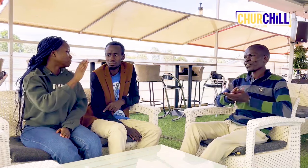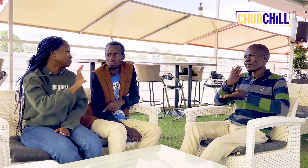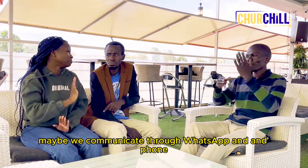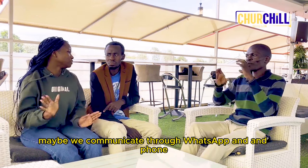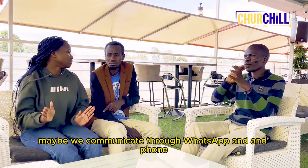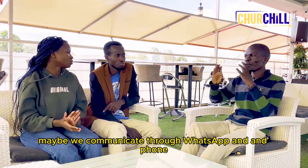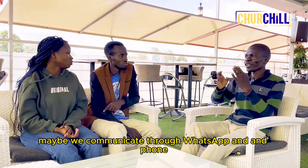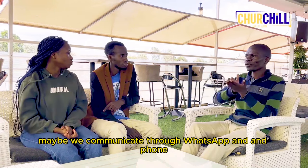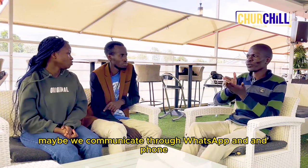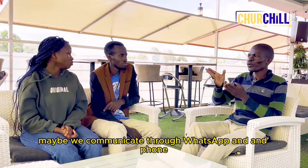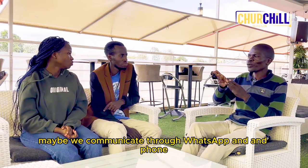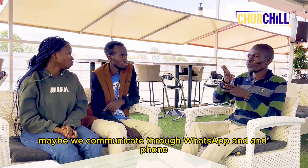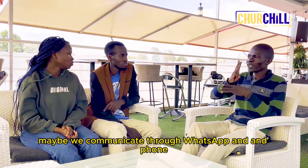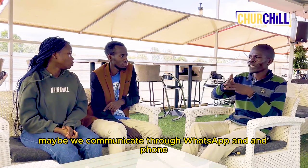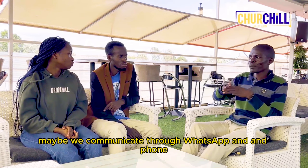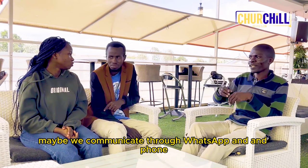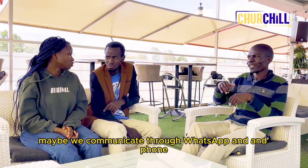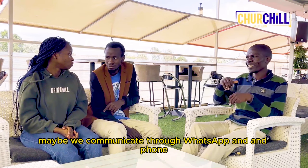Maybe we communicate through WhatsApp and phone.